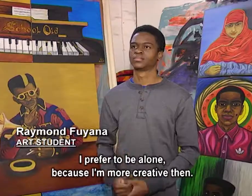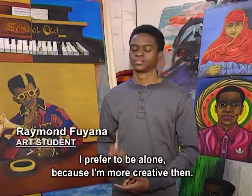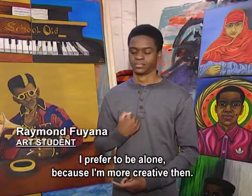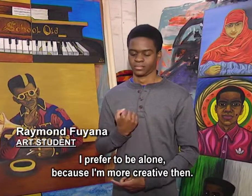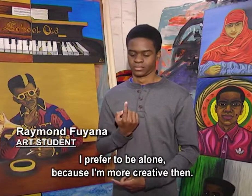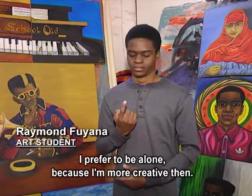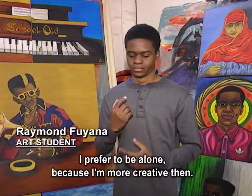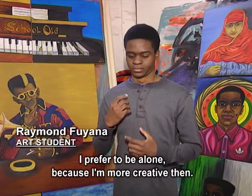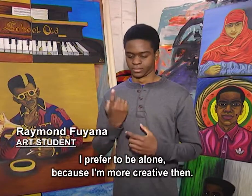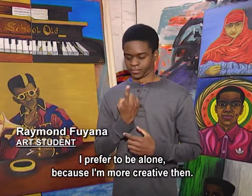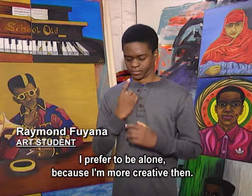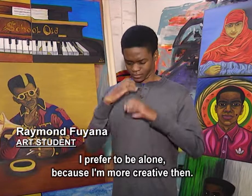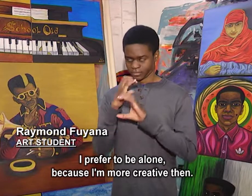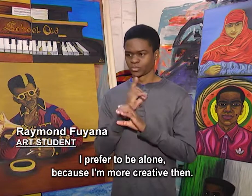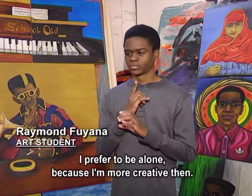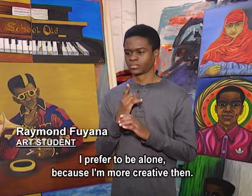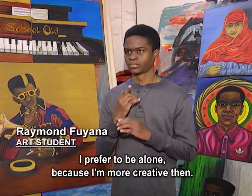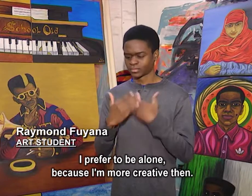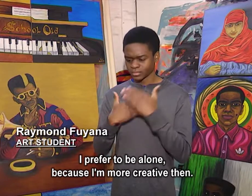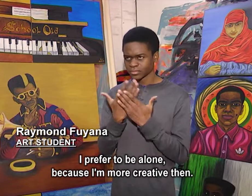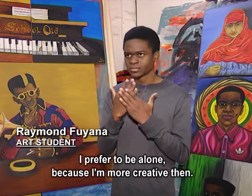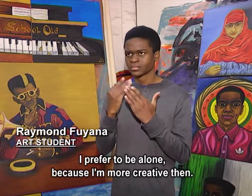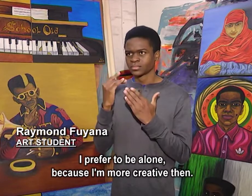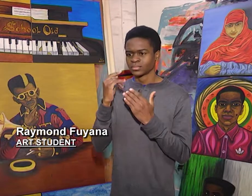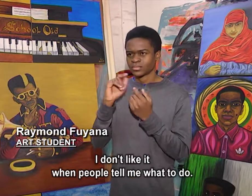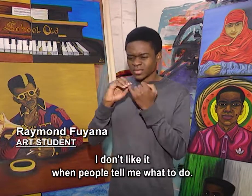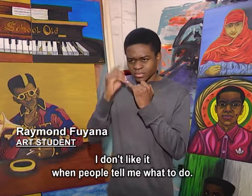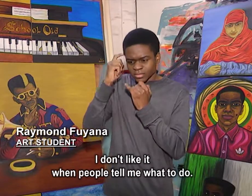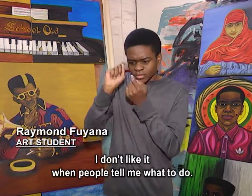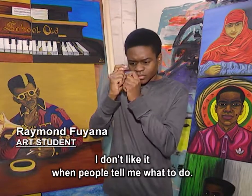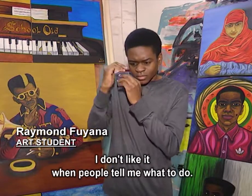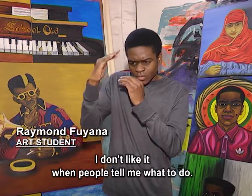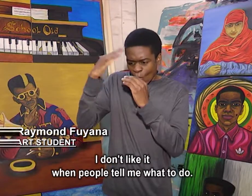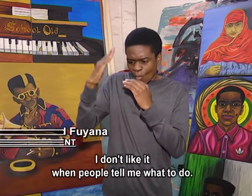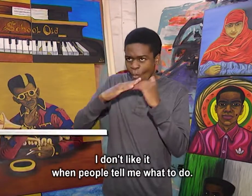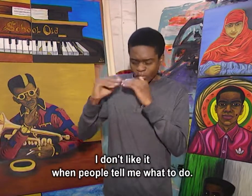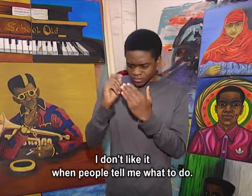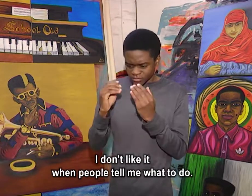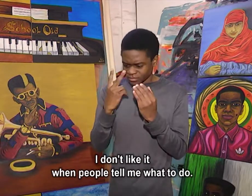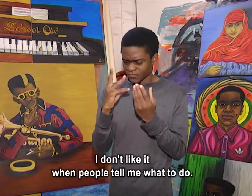I prefer to be alone because I'm more creative then. I don't like it when people tell me what to do.